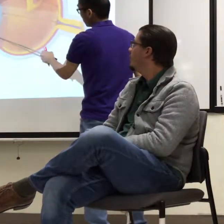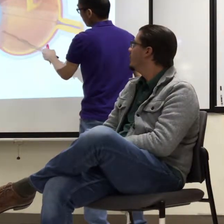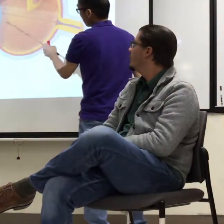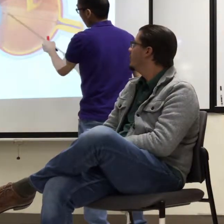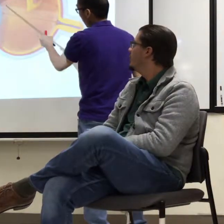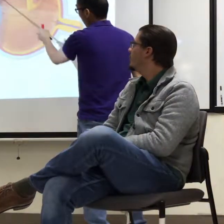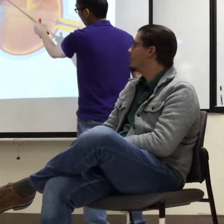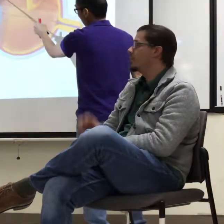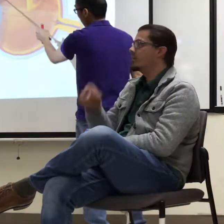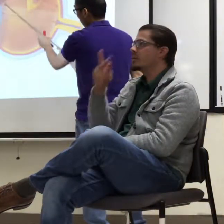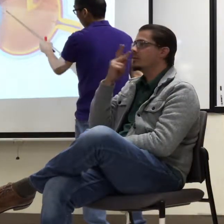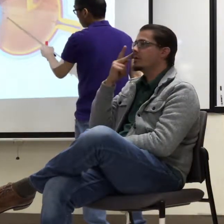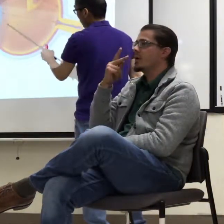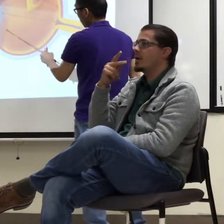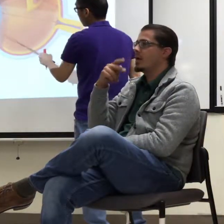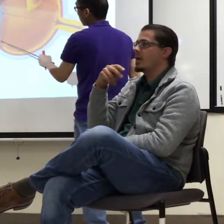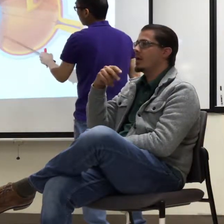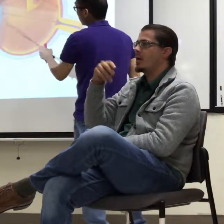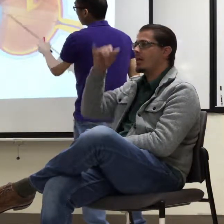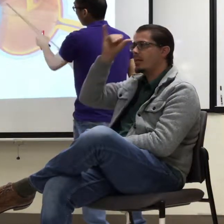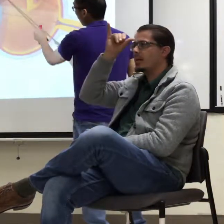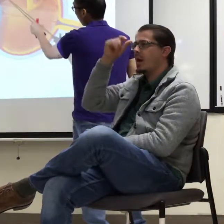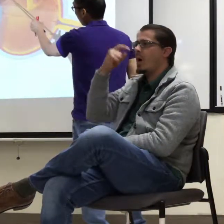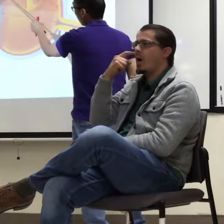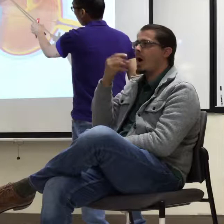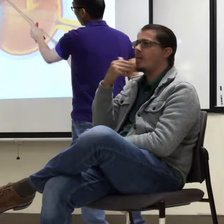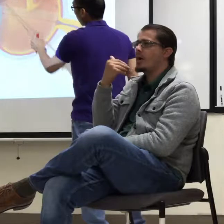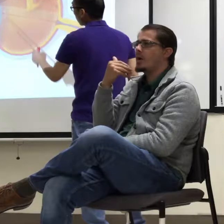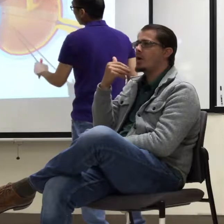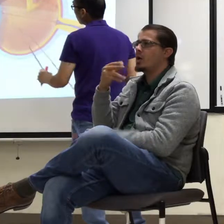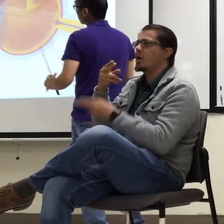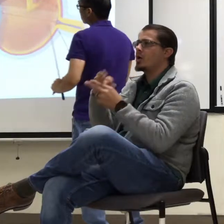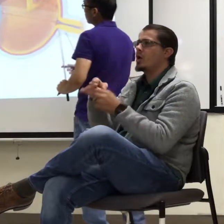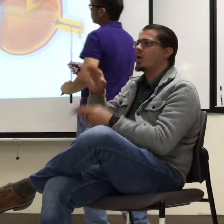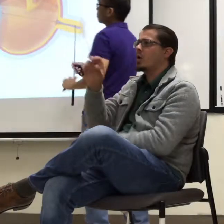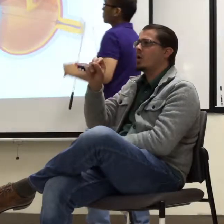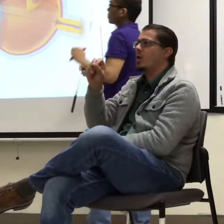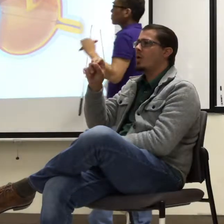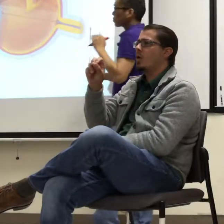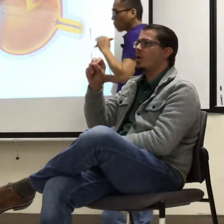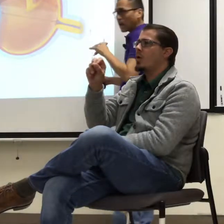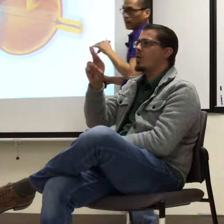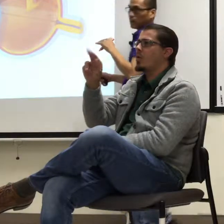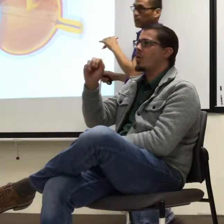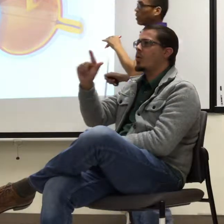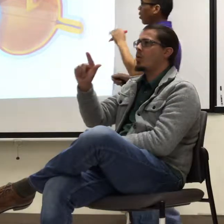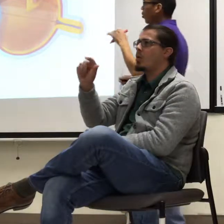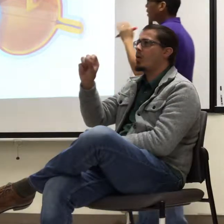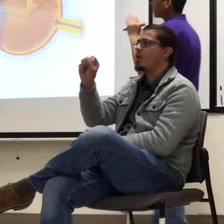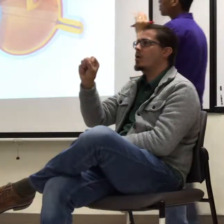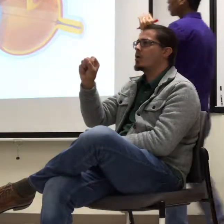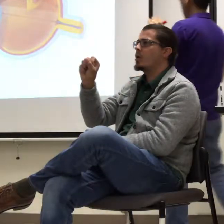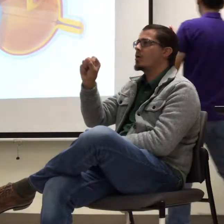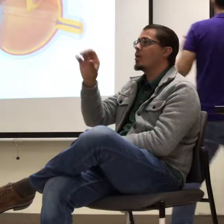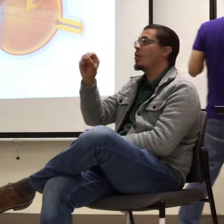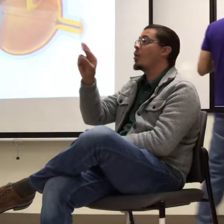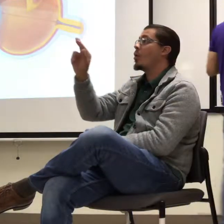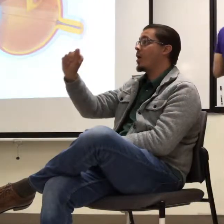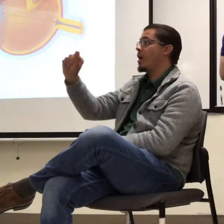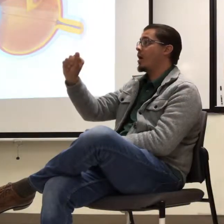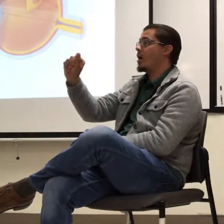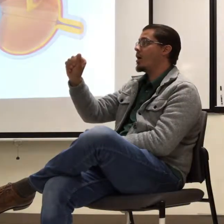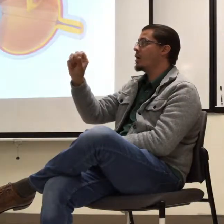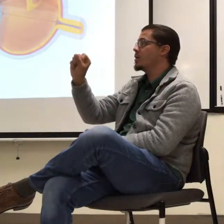360. You'll see it on your cow eyeball much better. It's called the oral serrata. Ora serrata.